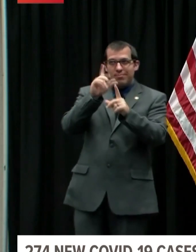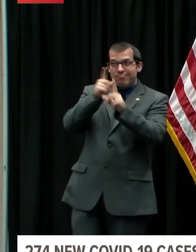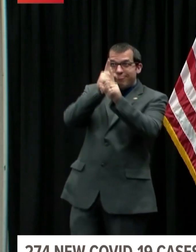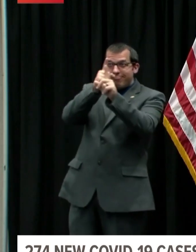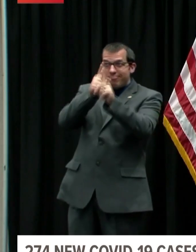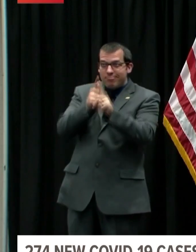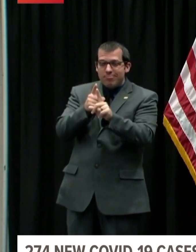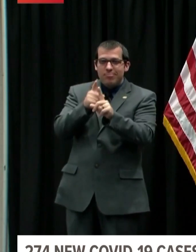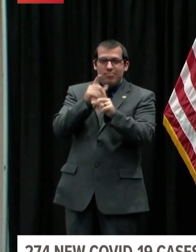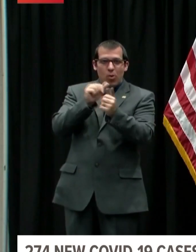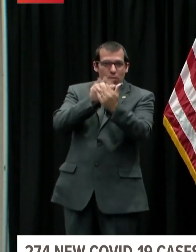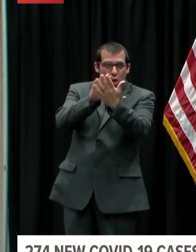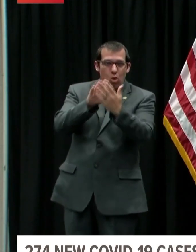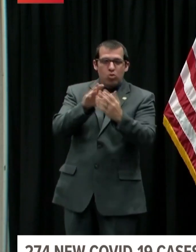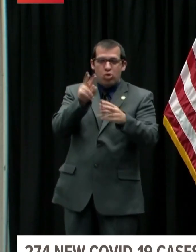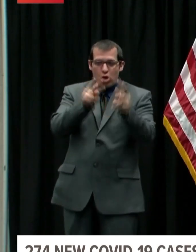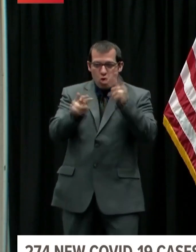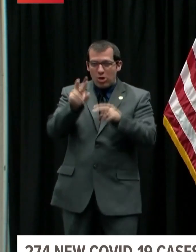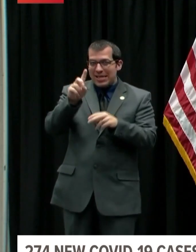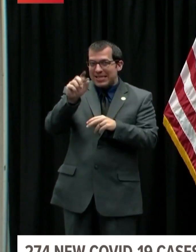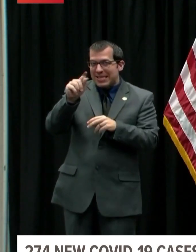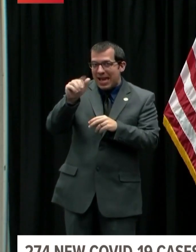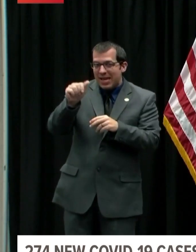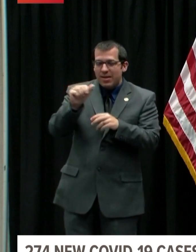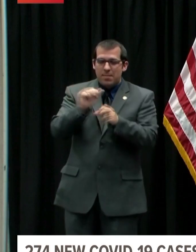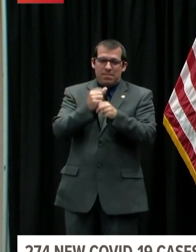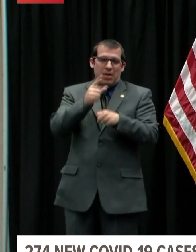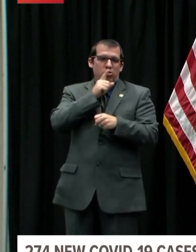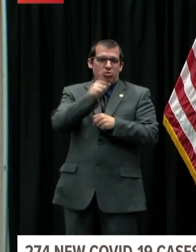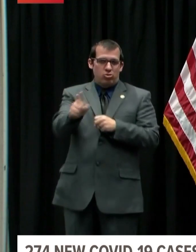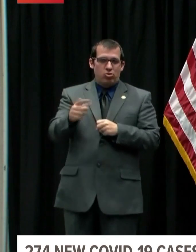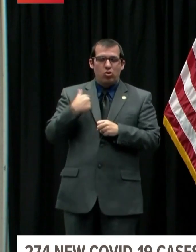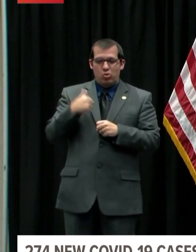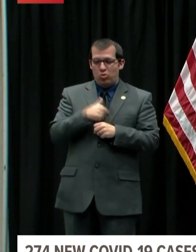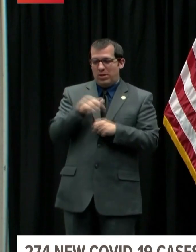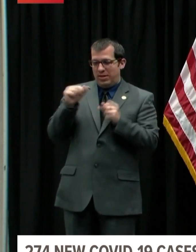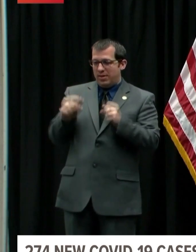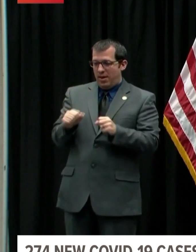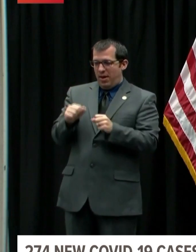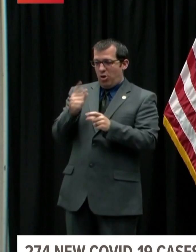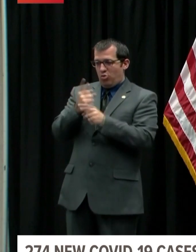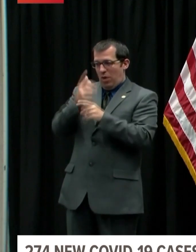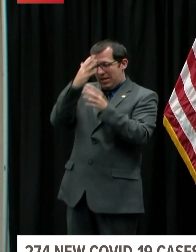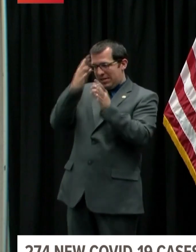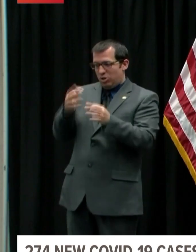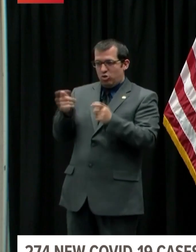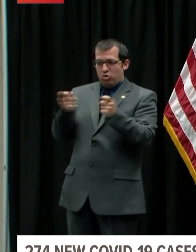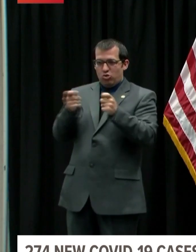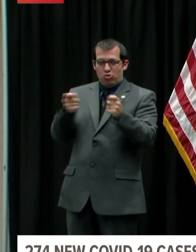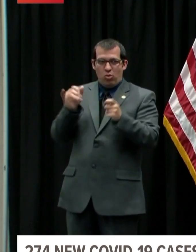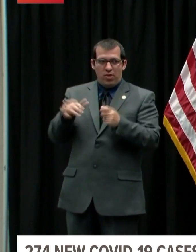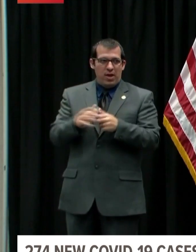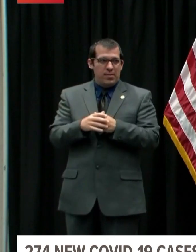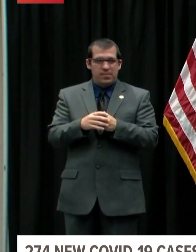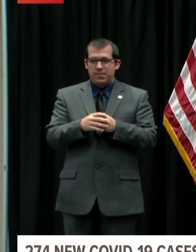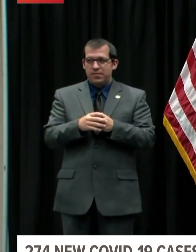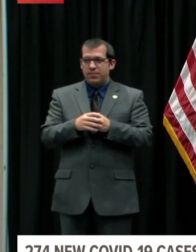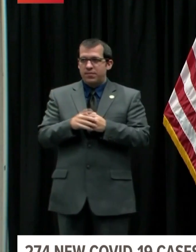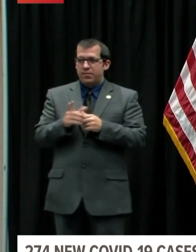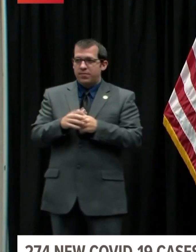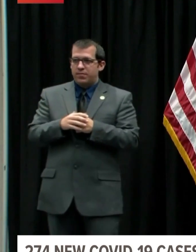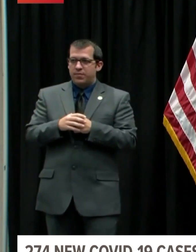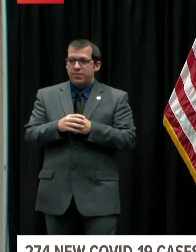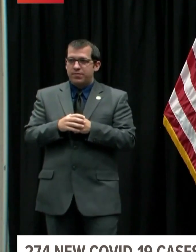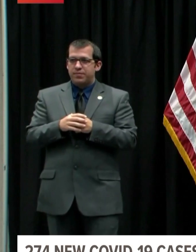approach and looking at the data and trying to make sure we can make the right decisions to control it. Jake? In terms of